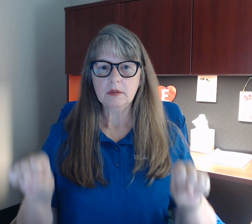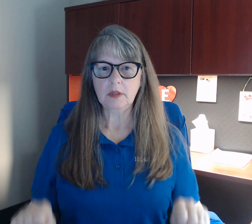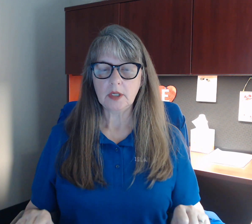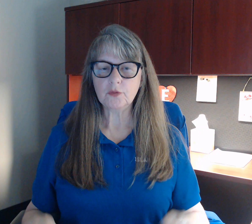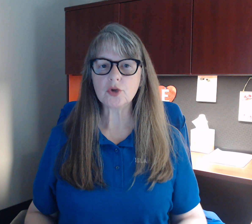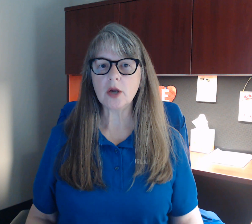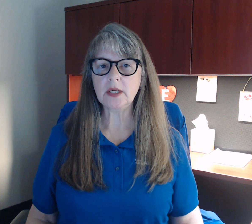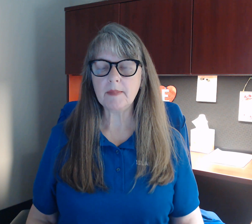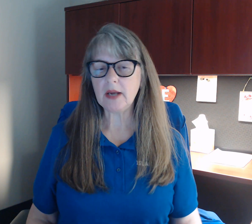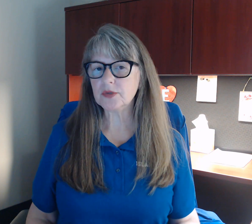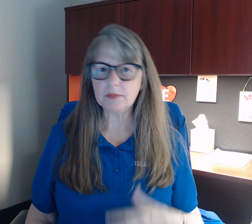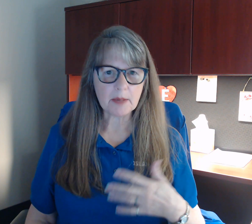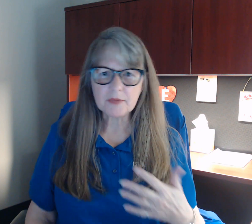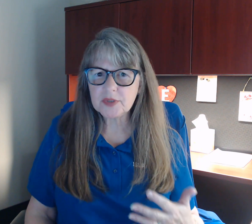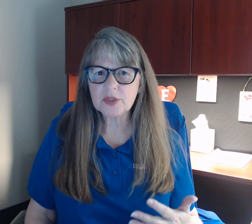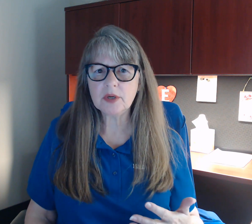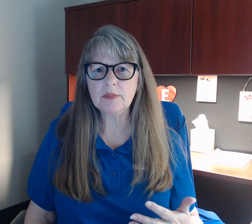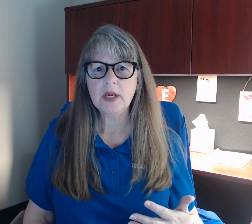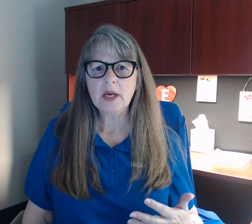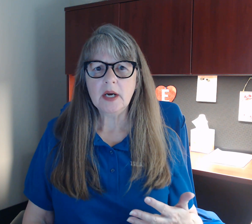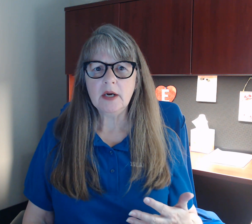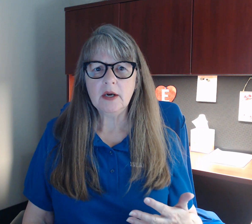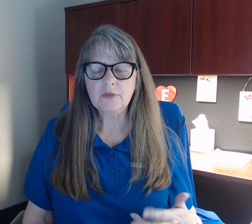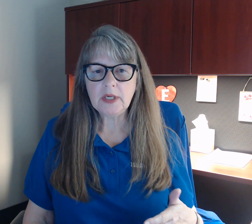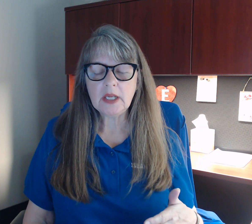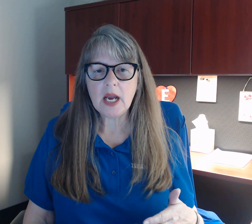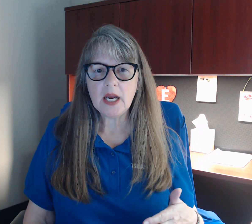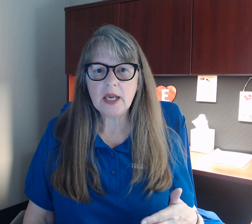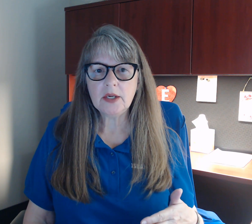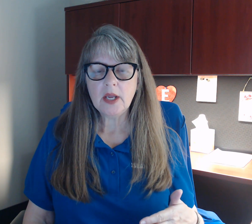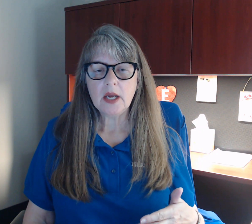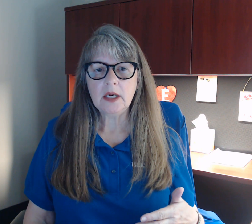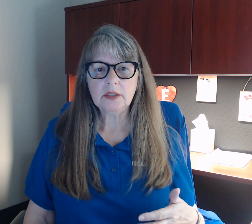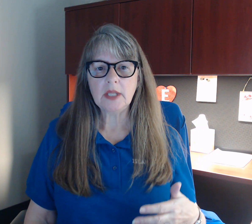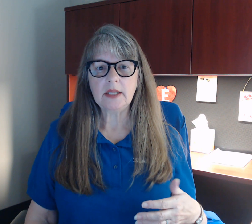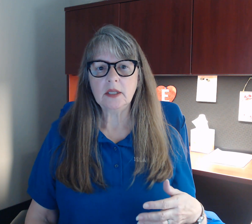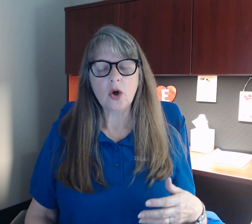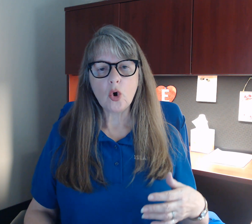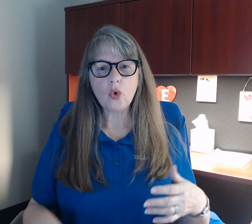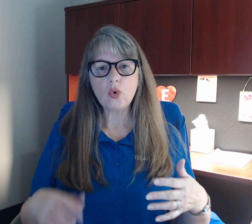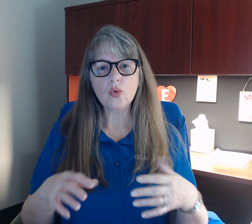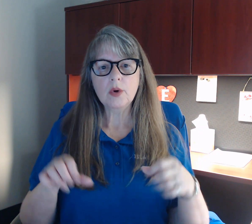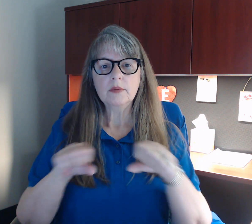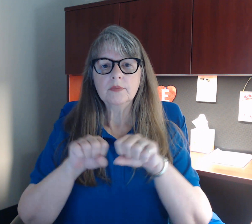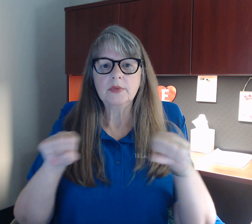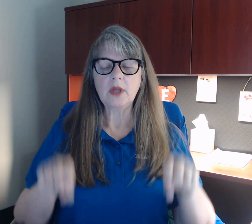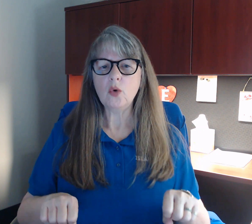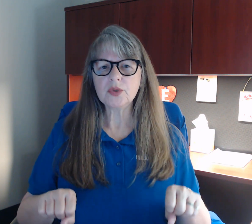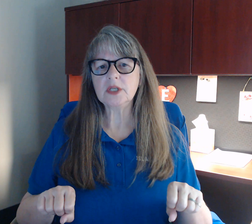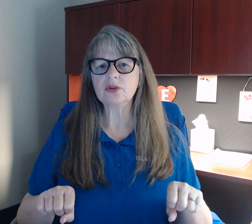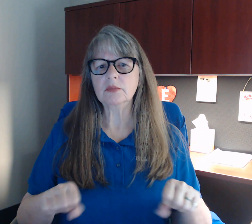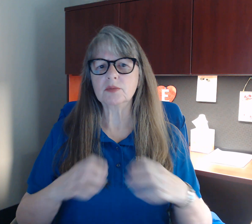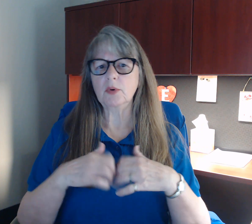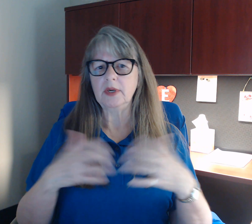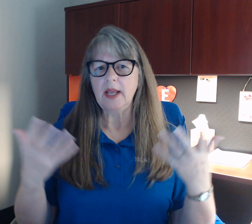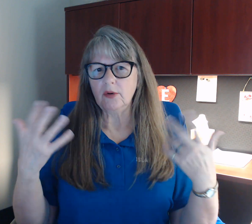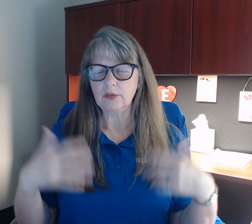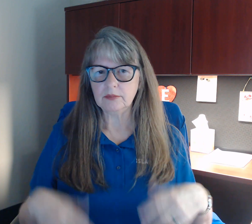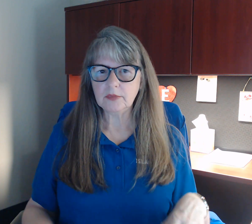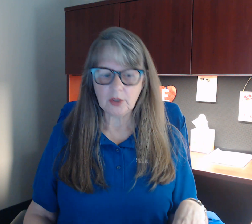If you're talking about some type of system of any kind, like the whole system is broken down, or